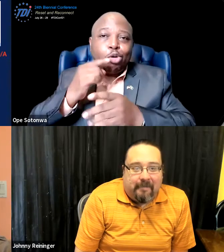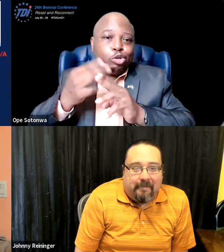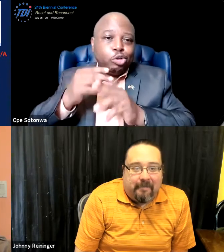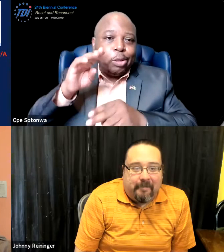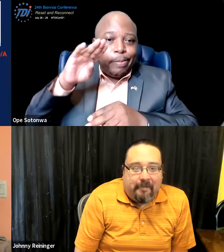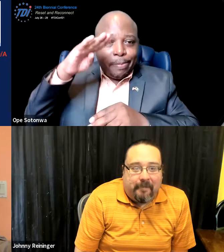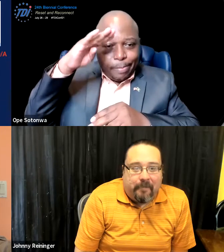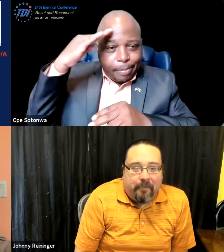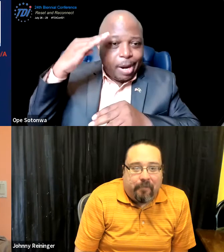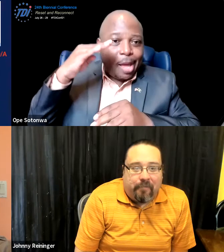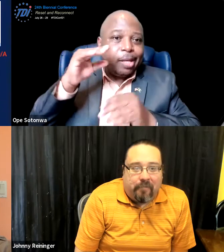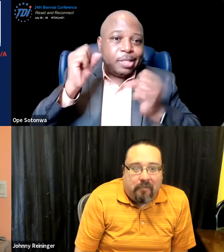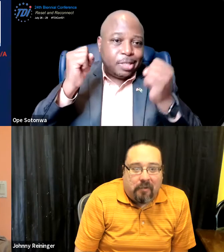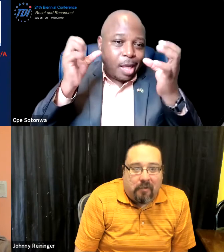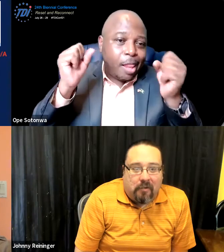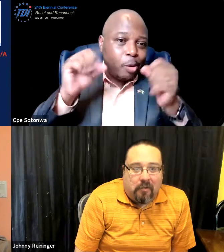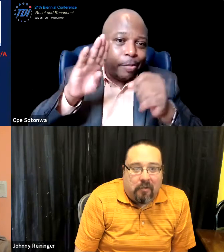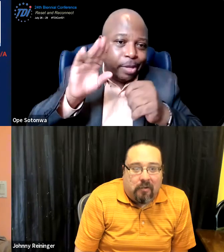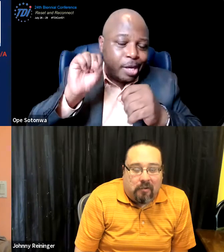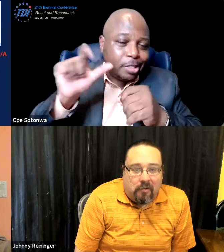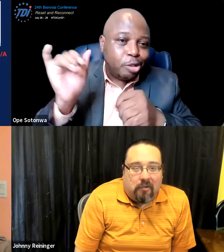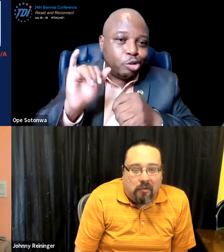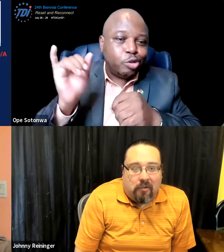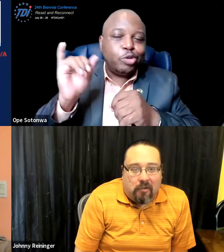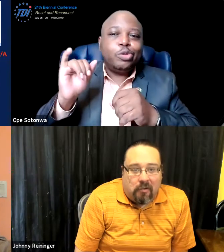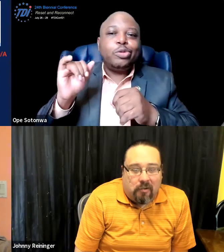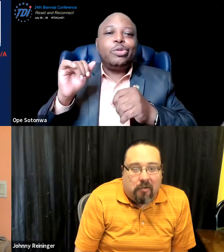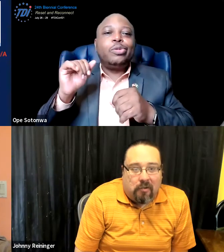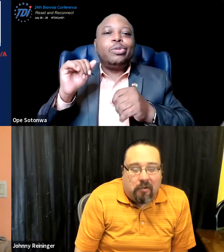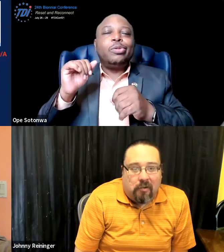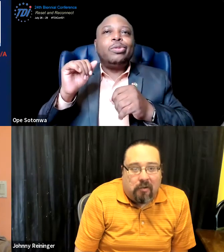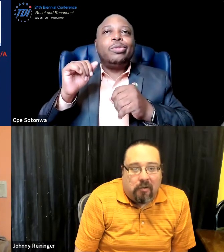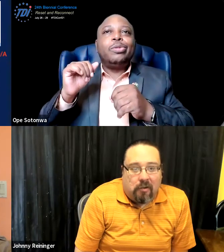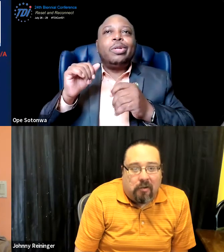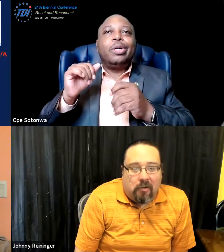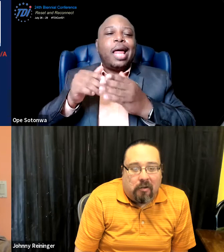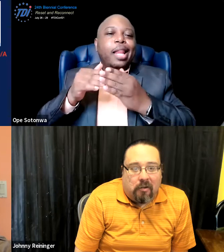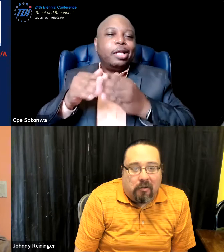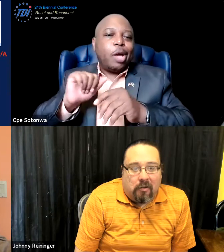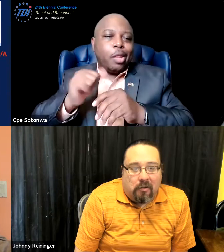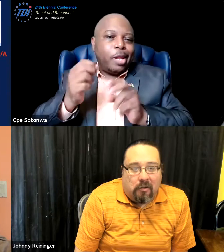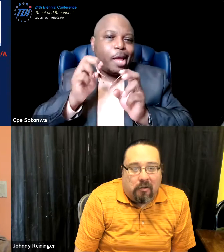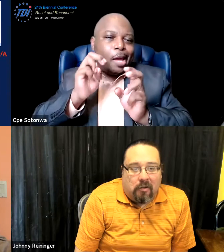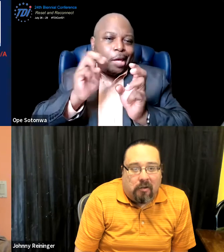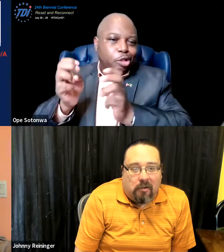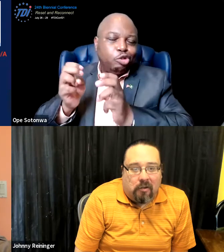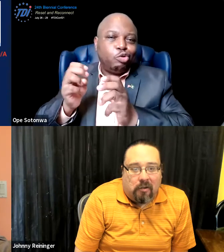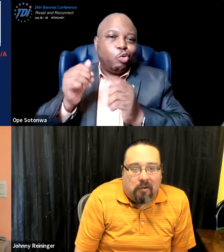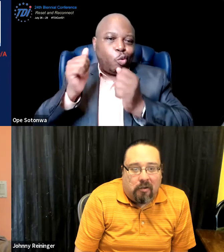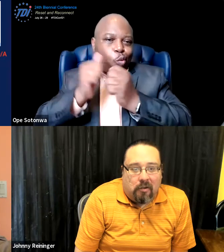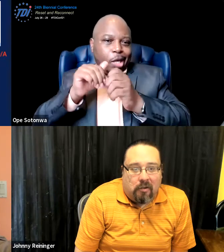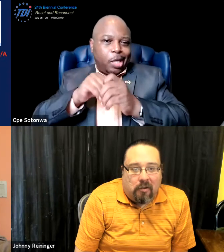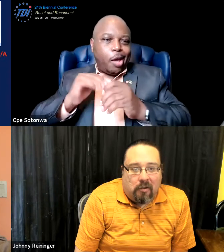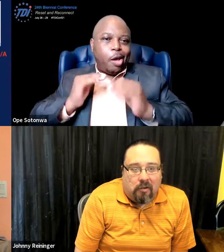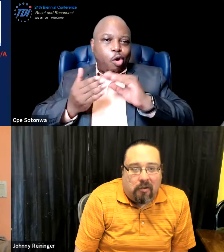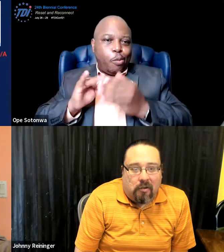ASL. And it would include some people who, you know, it would include some BSL too, some Black Sign Language. And that led